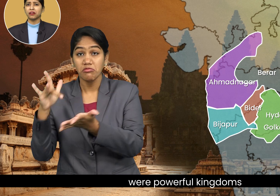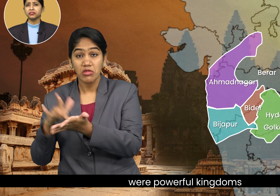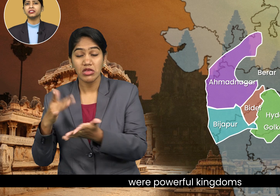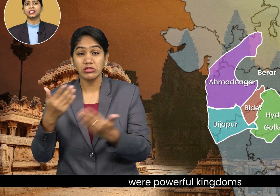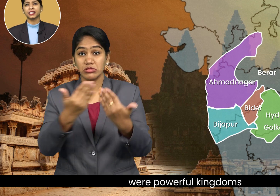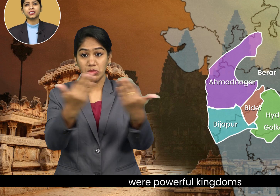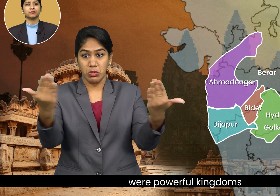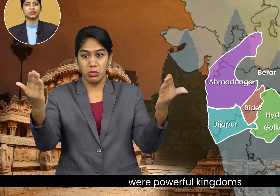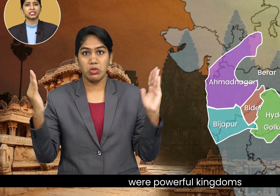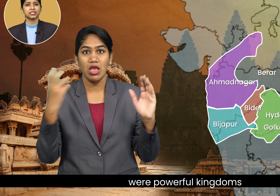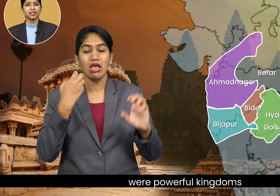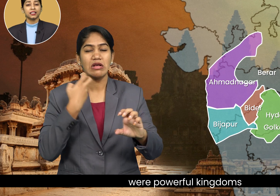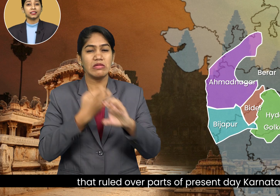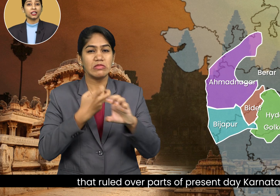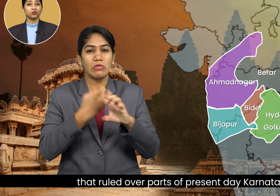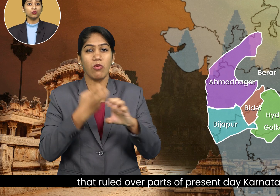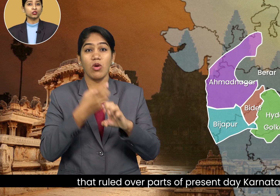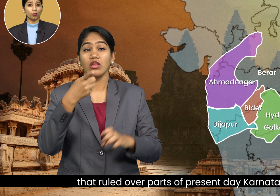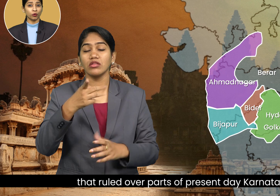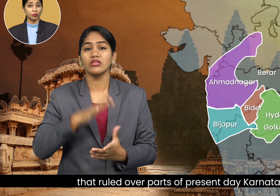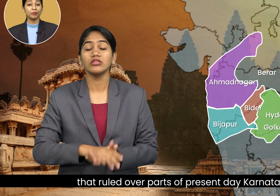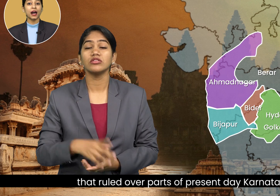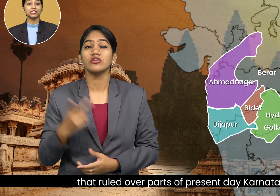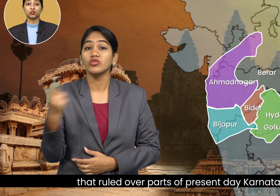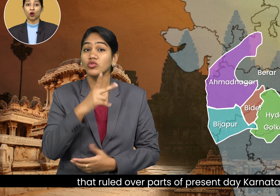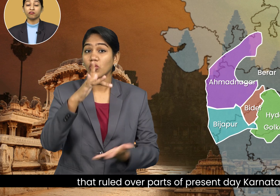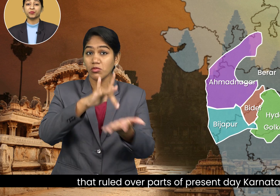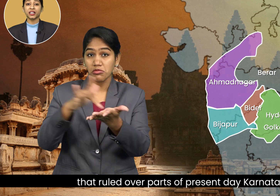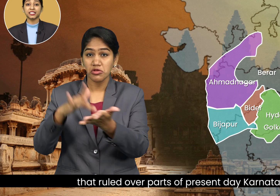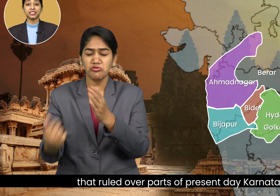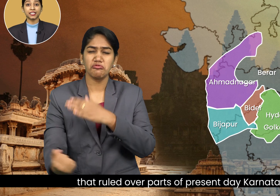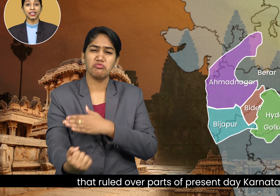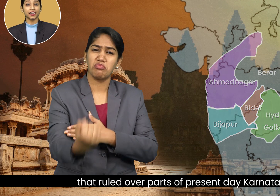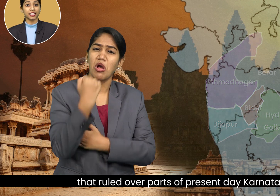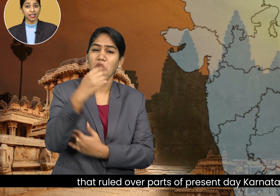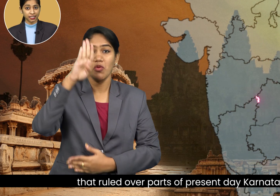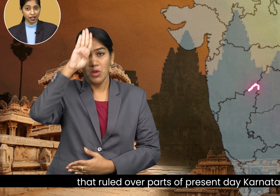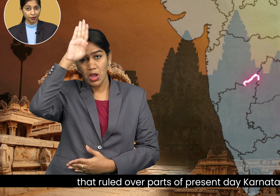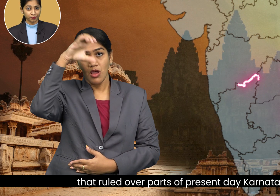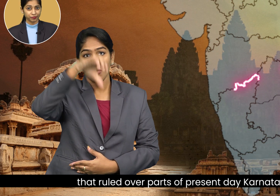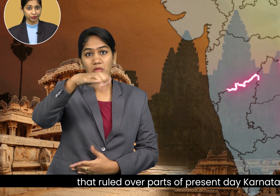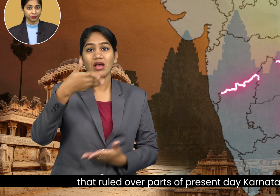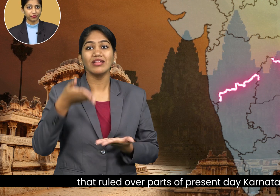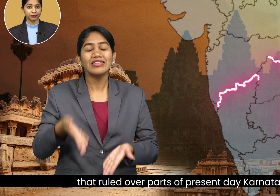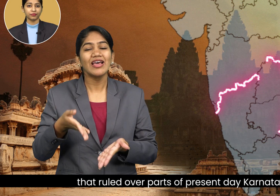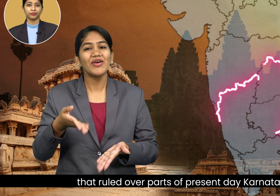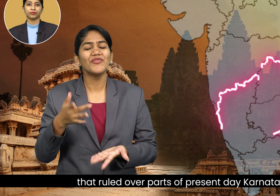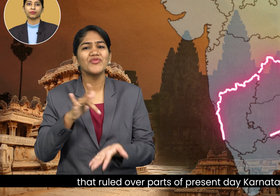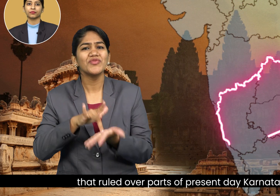were powerful kingdoms that ruled over parts of present-day Karnataka,